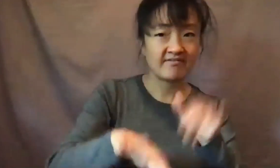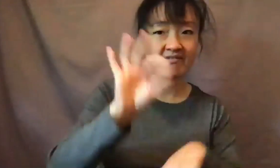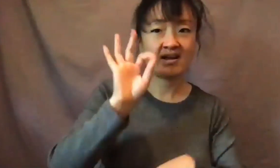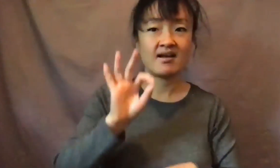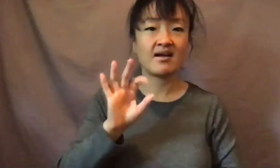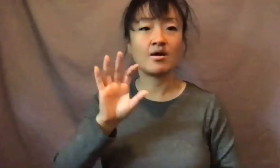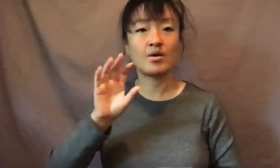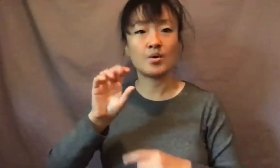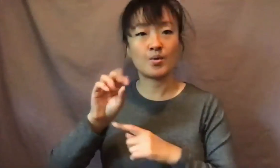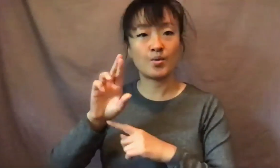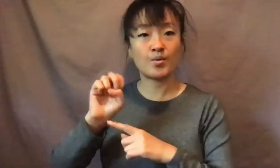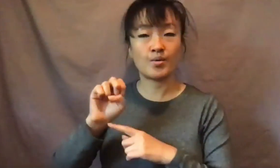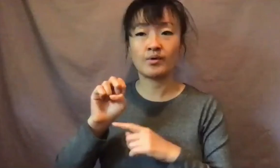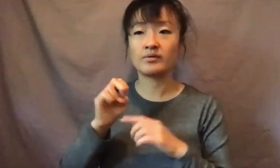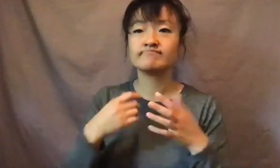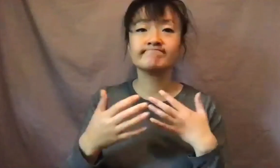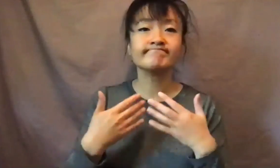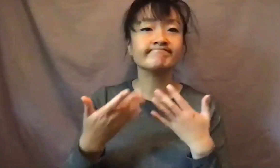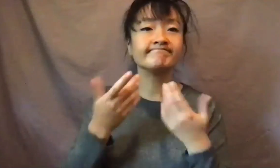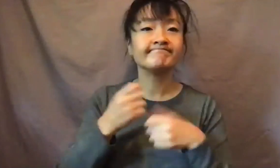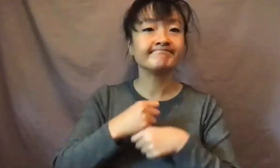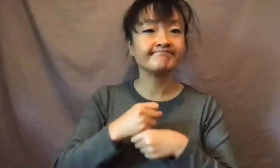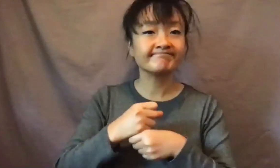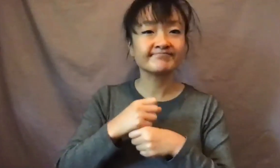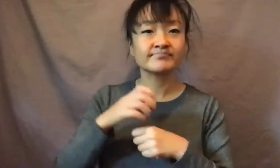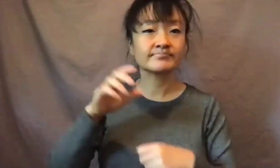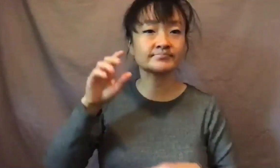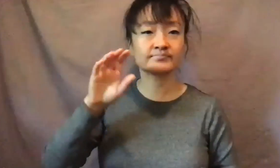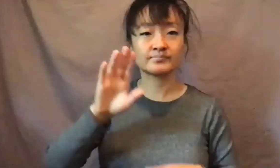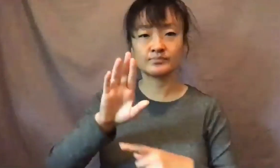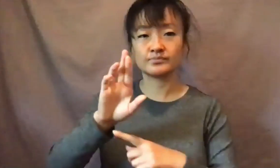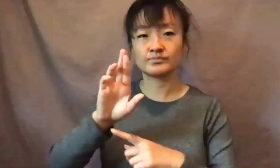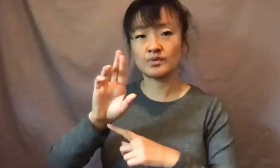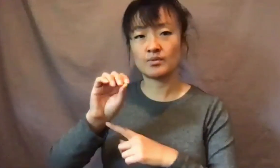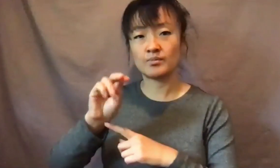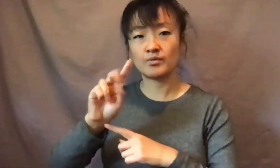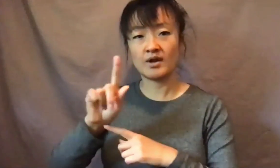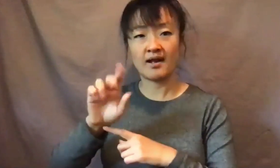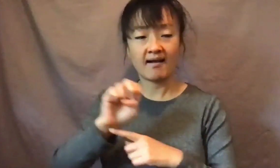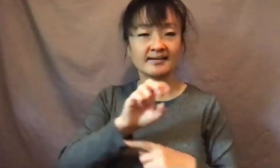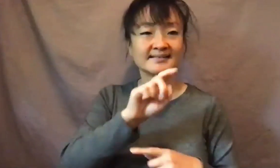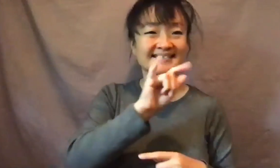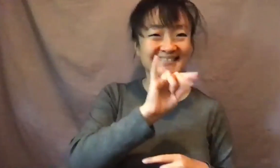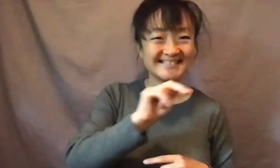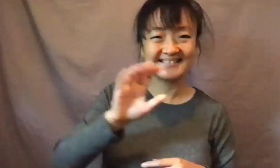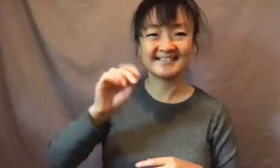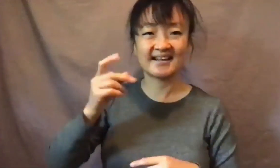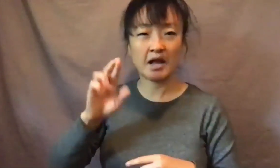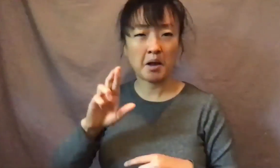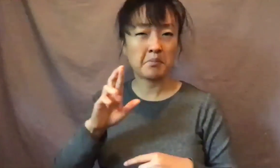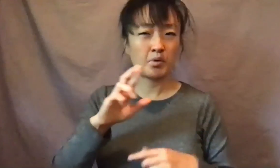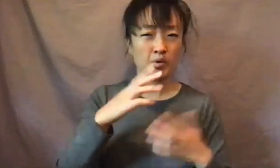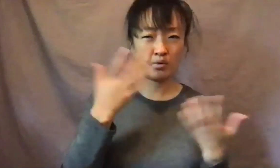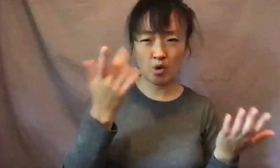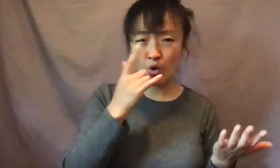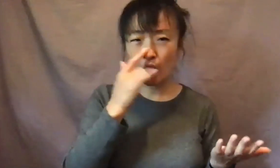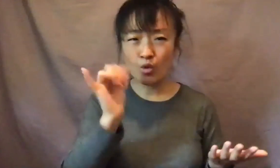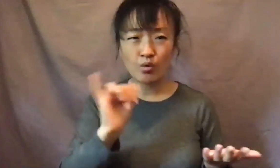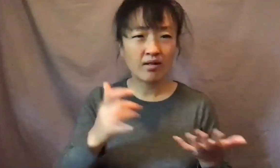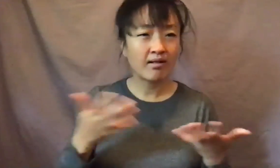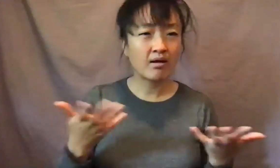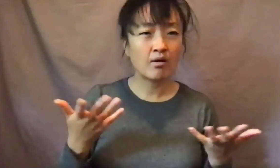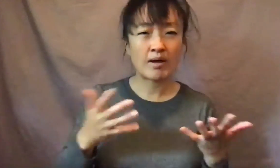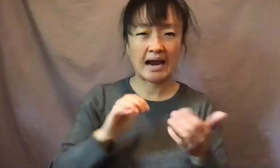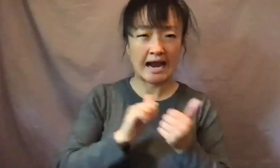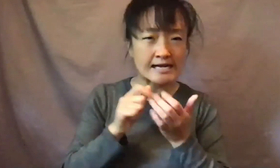right? Whether in the making of bronze, it's tin and copper, right? What does copper ore look like? What's tin ore look like? How do you clear it and get